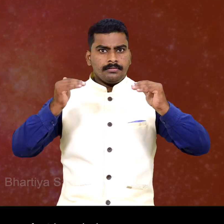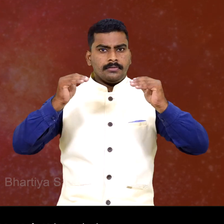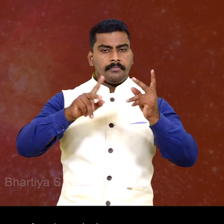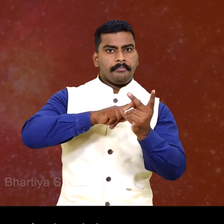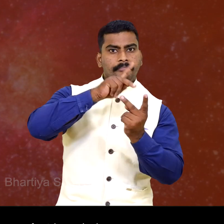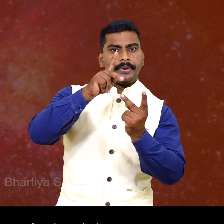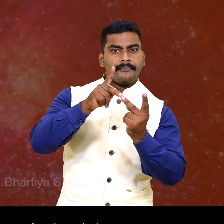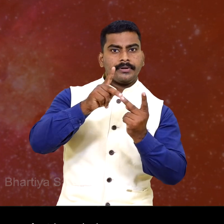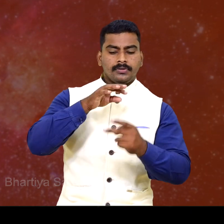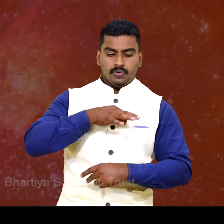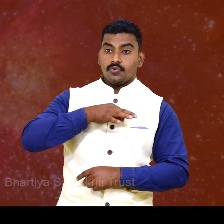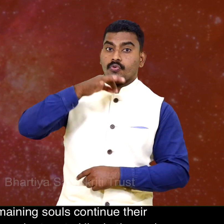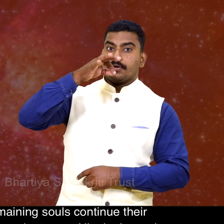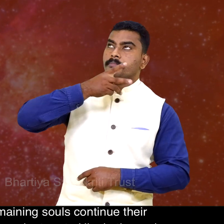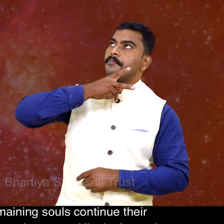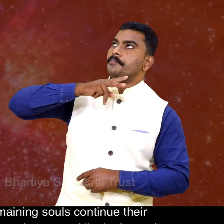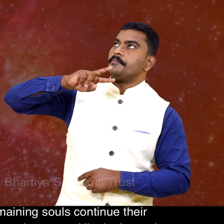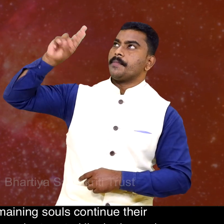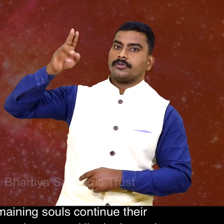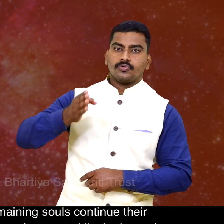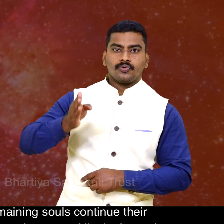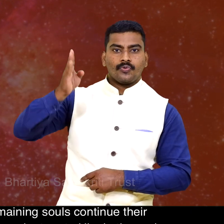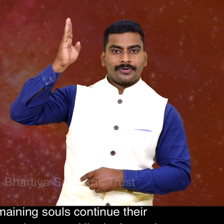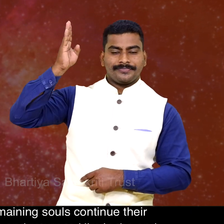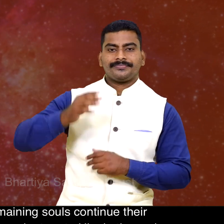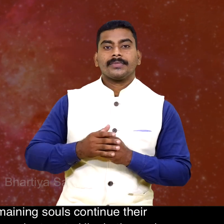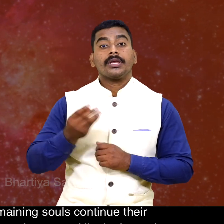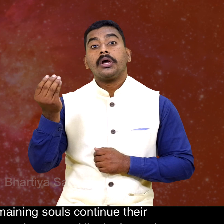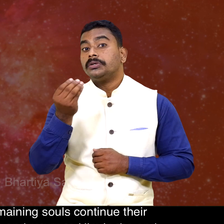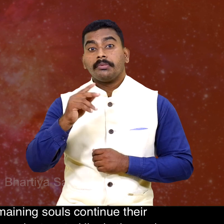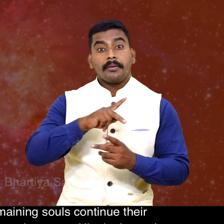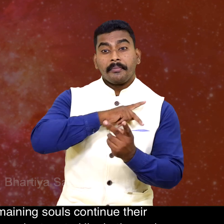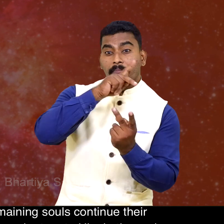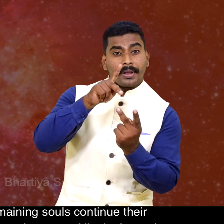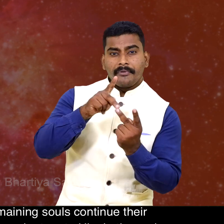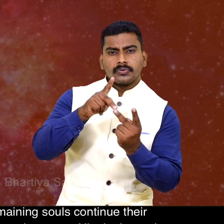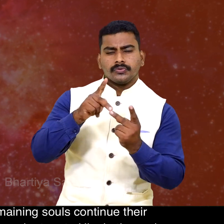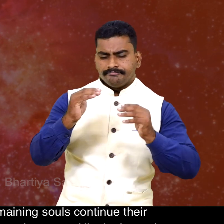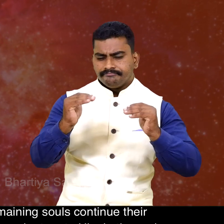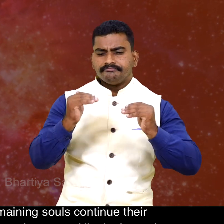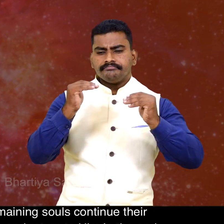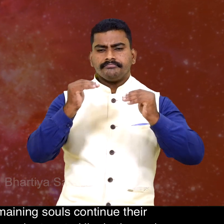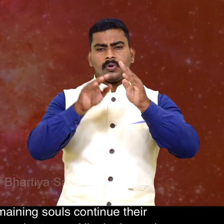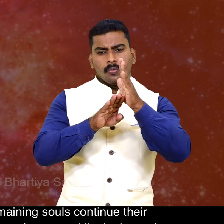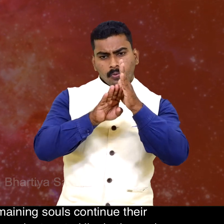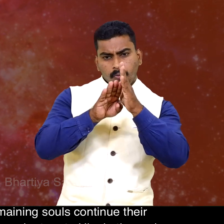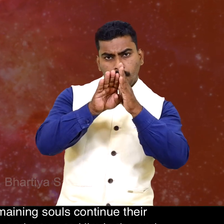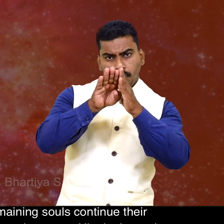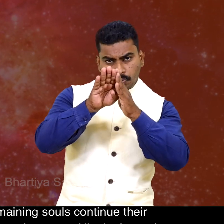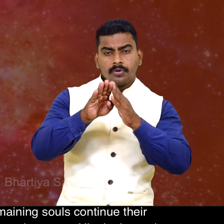knowledge. The remaining souls continue their existence and return to Him in the end